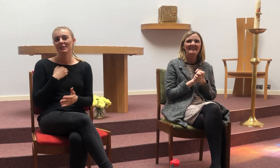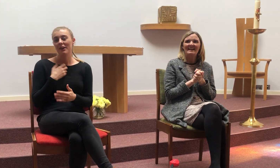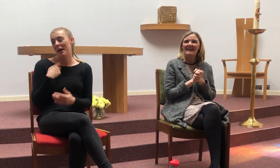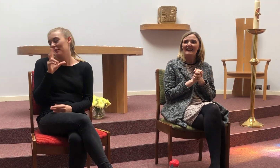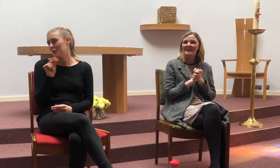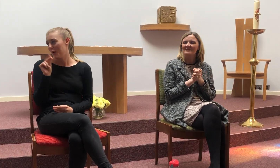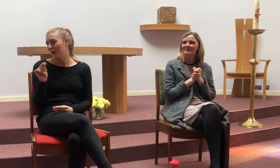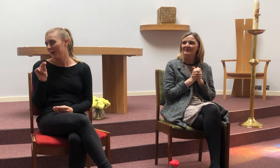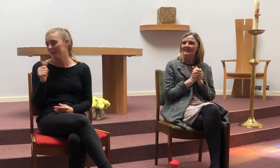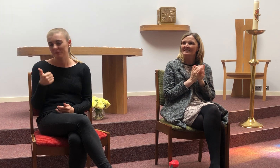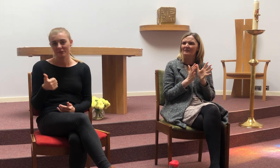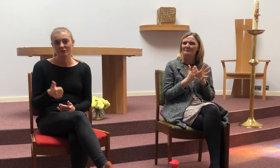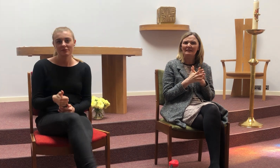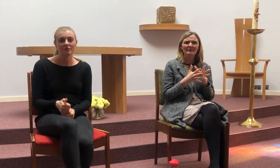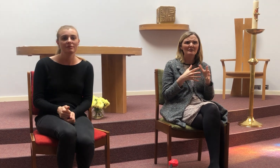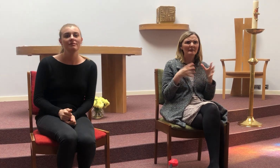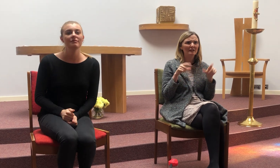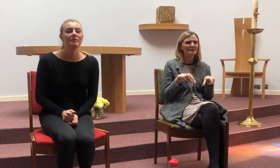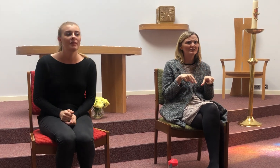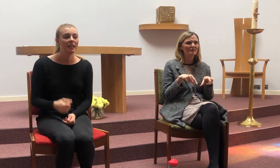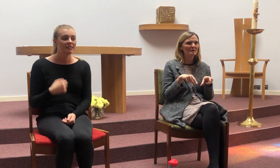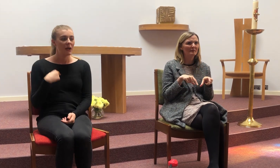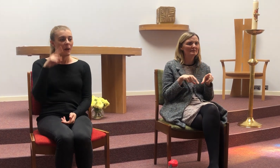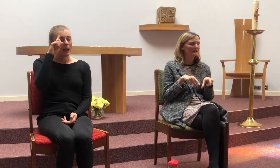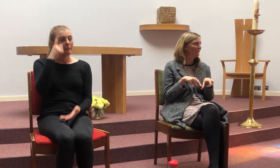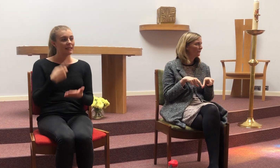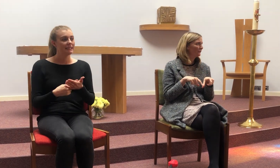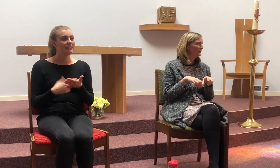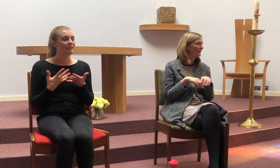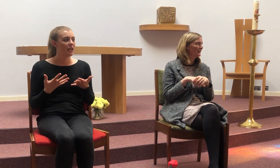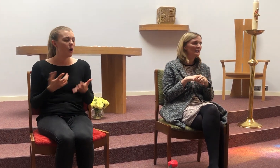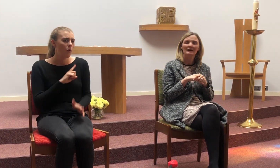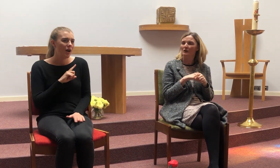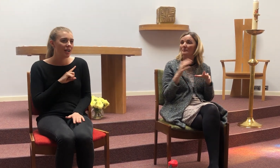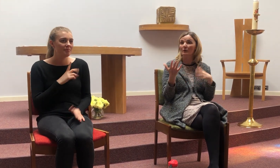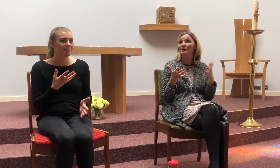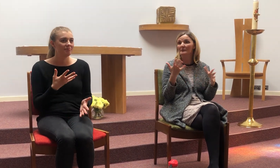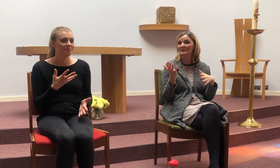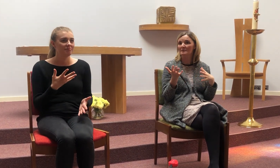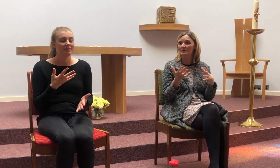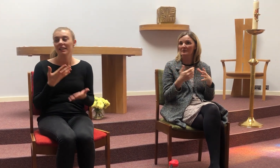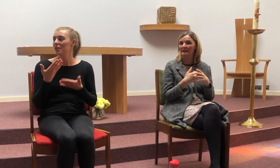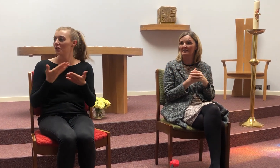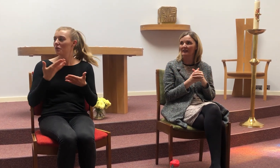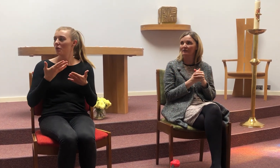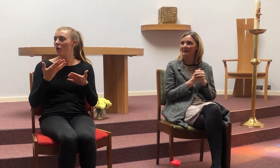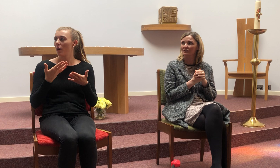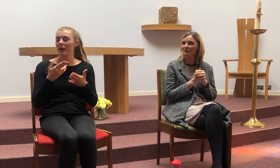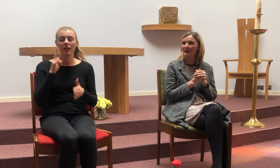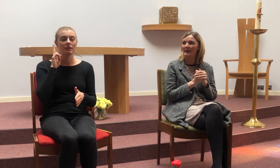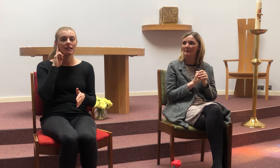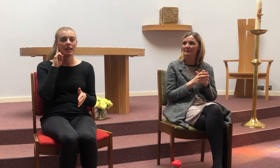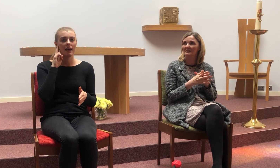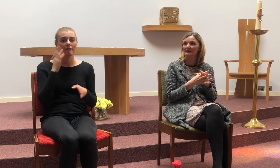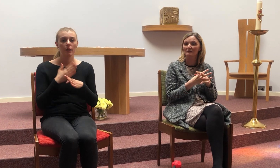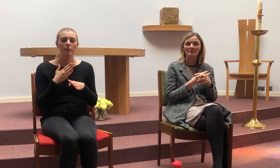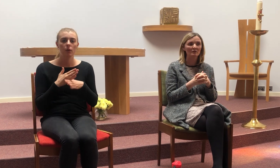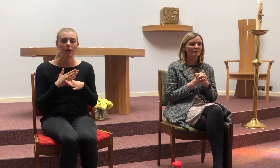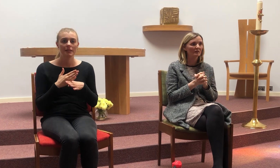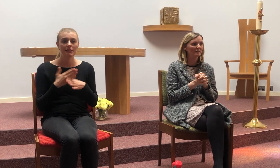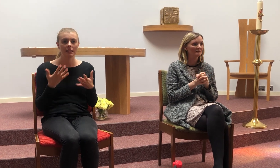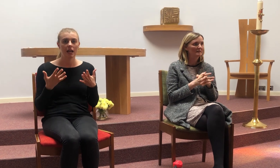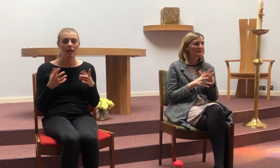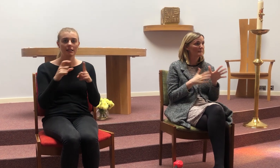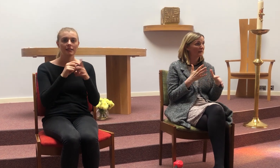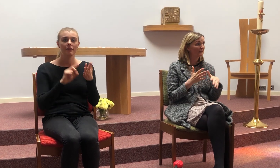talk. So I believe I'm here to talk about deaf, or employment, I suppose, within Deaf Village, to give you a